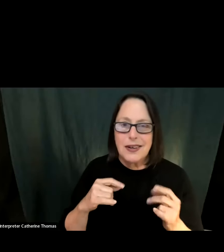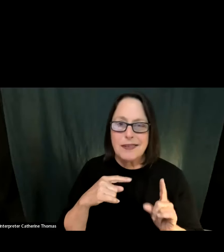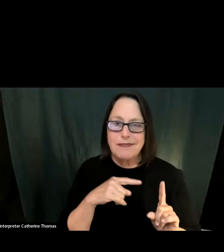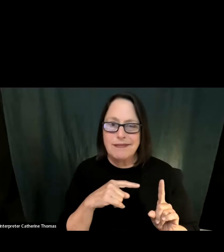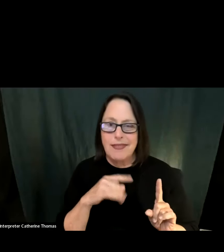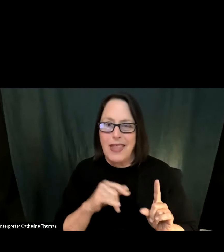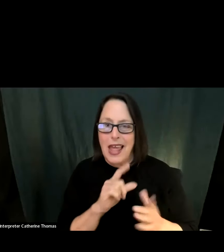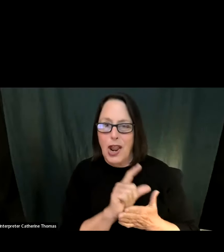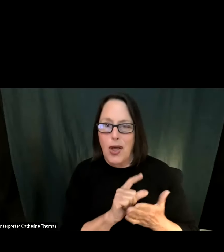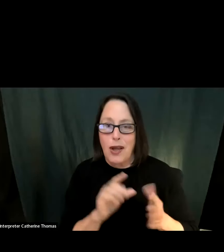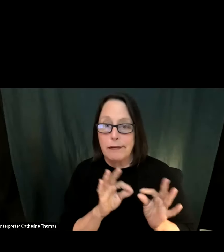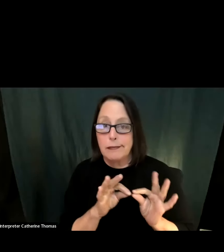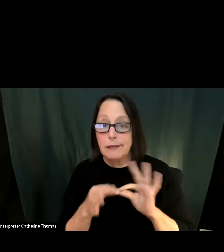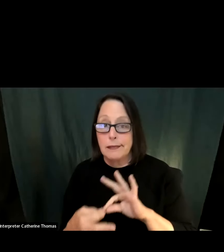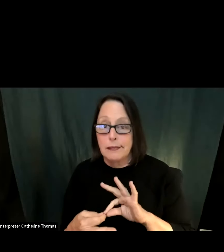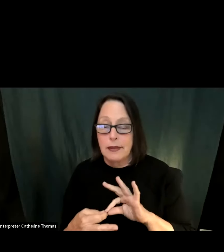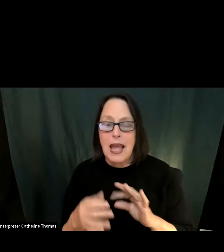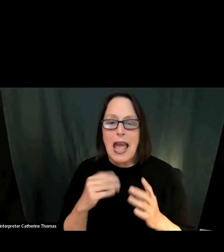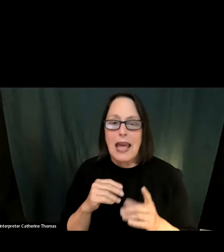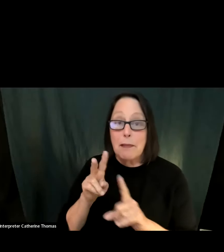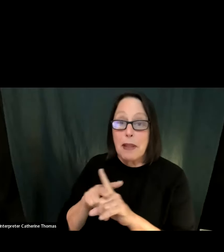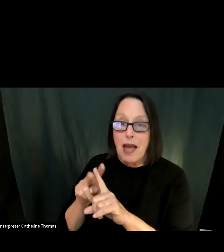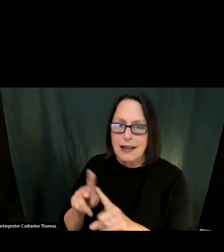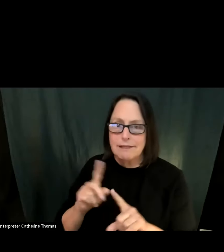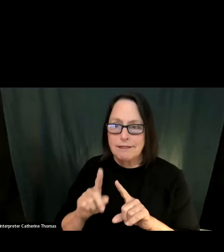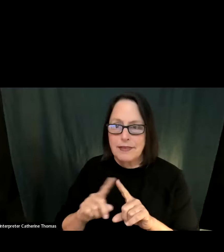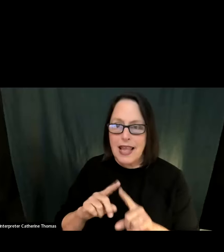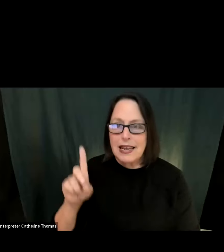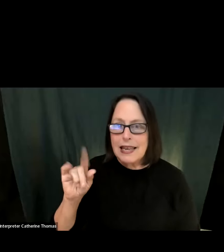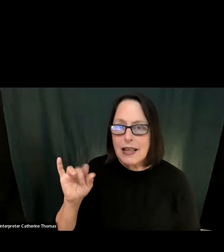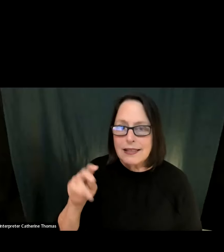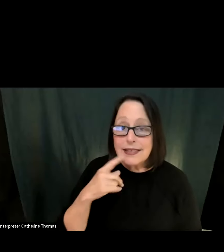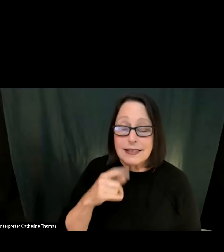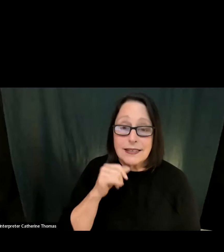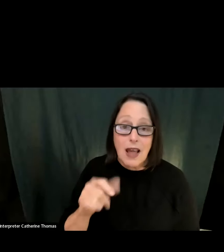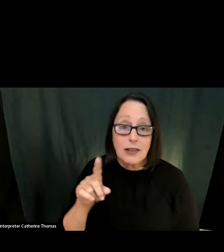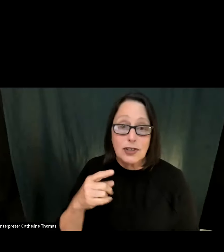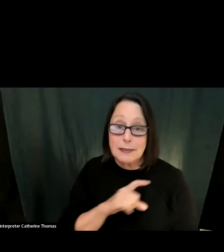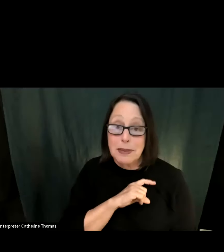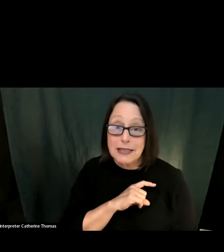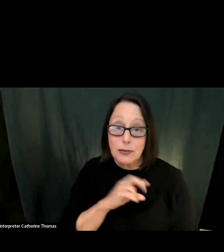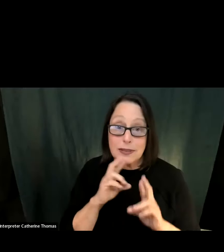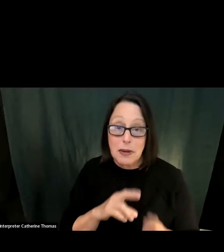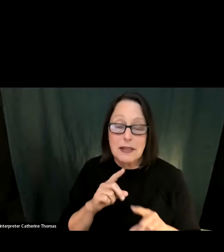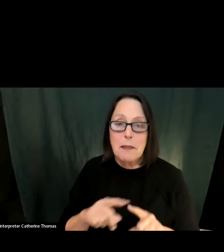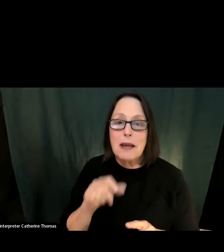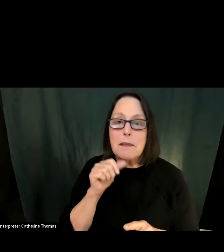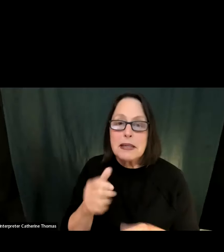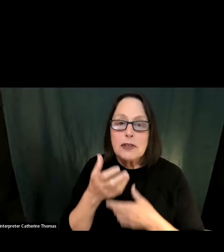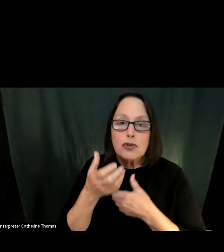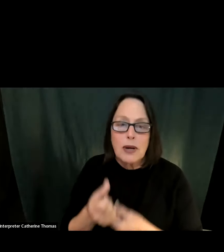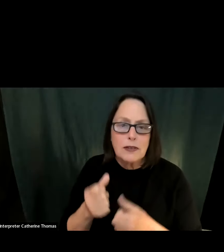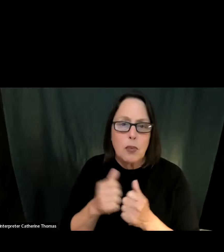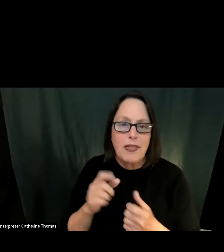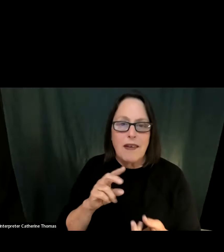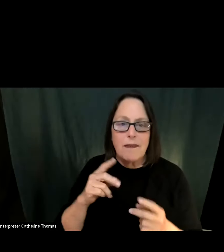happens in how those laws are applied. And I see a comment here from Dylan to clarify, it isn't just police response, but also mistrust of varied